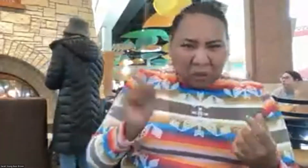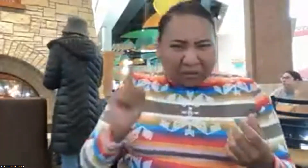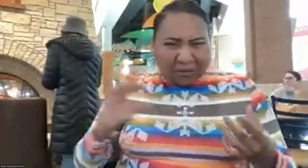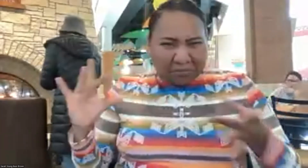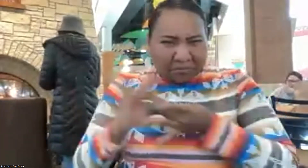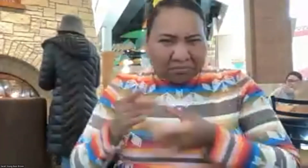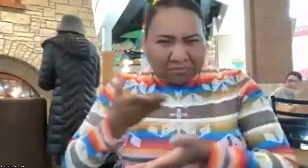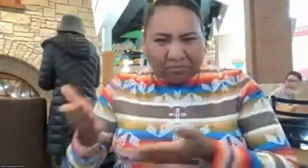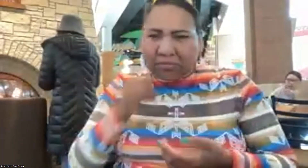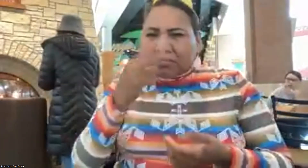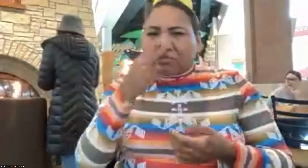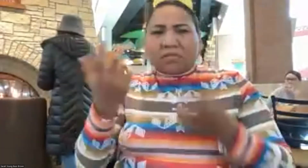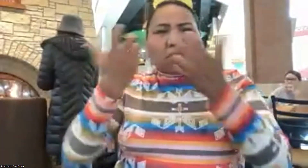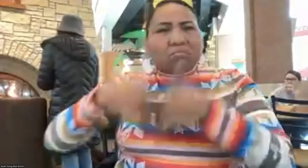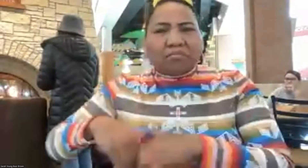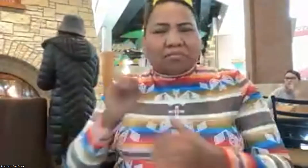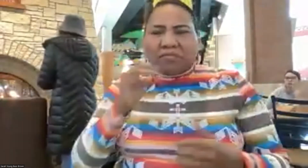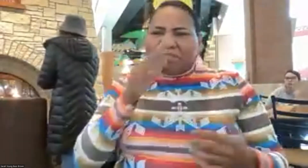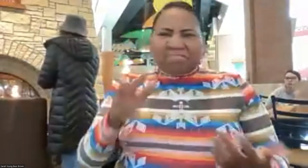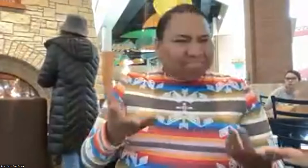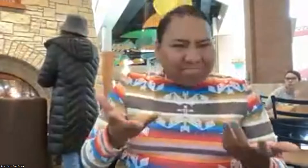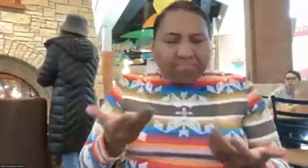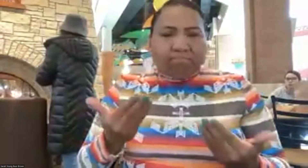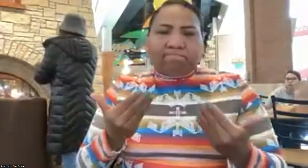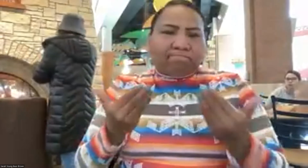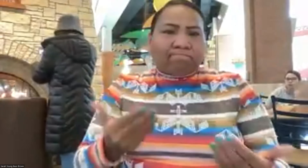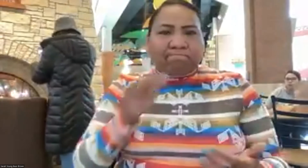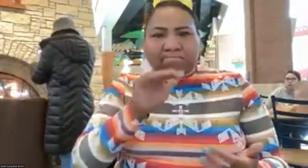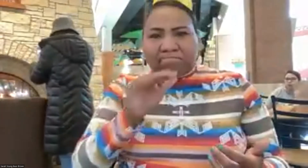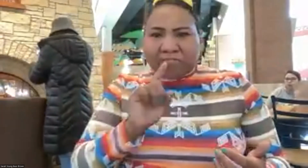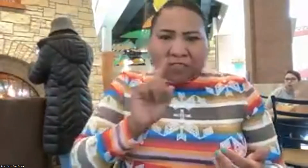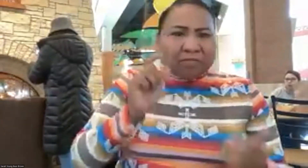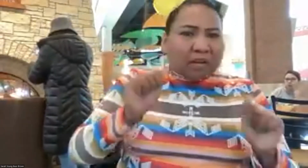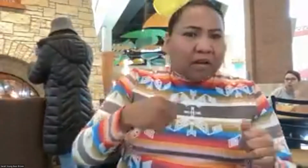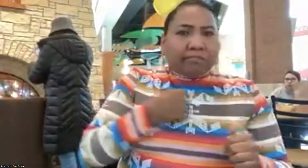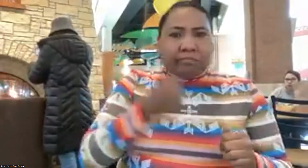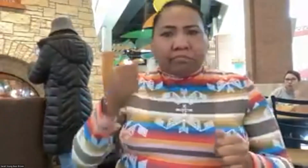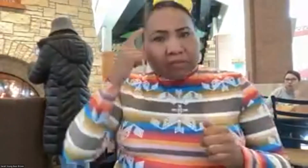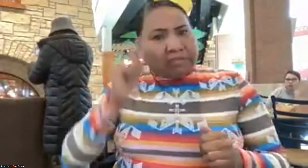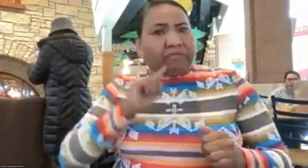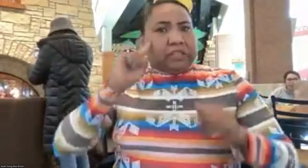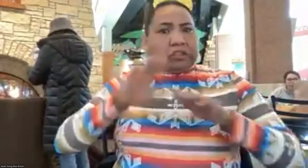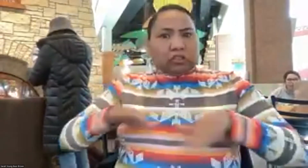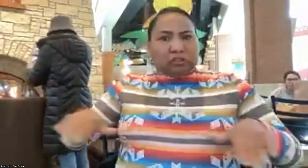child. They used sign language. I just felt like I didn't fit in. There was no place for me there.